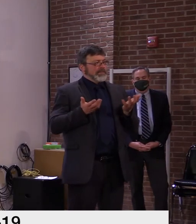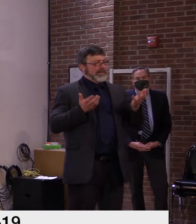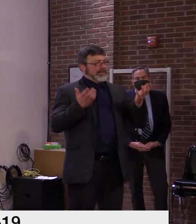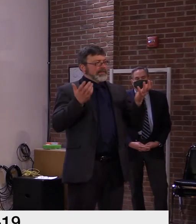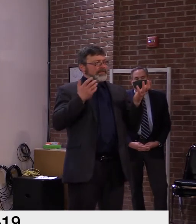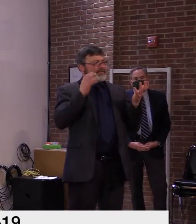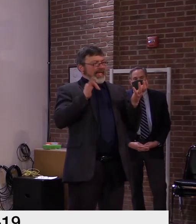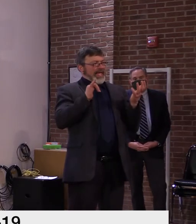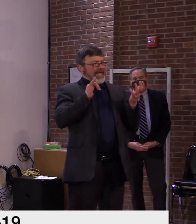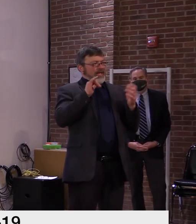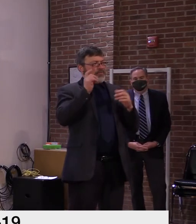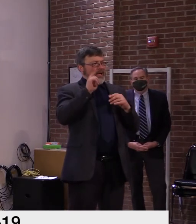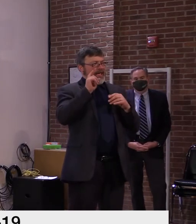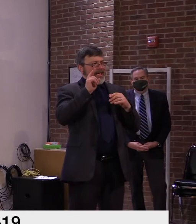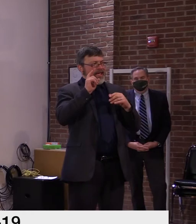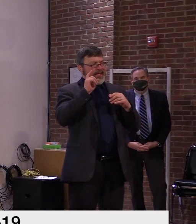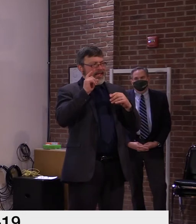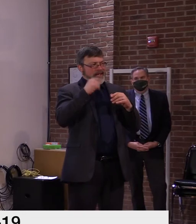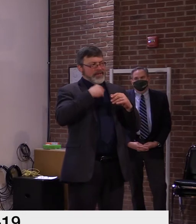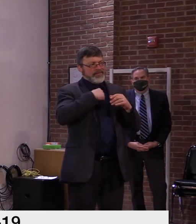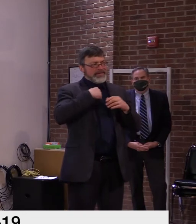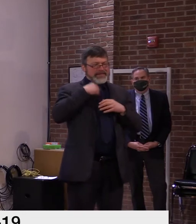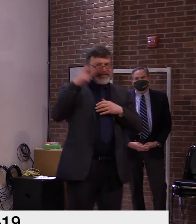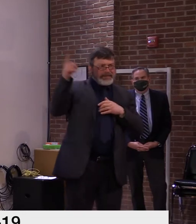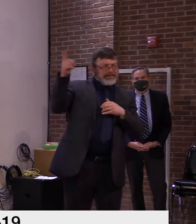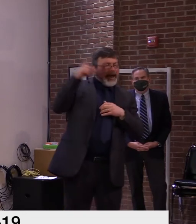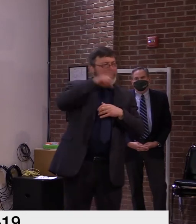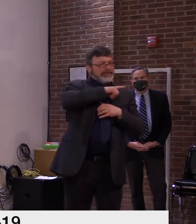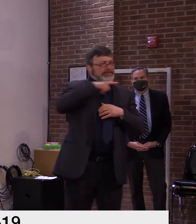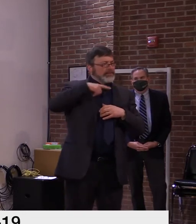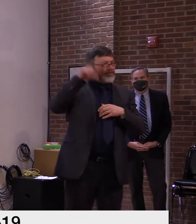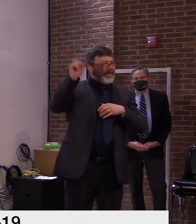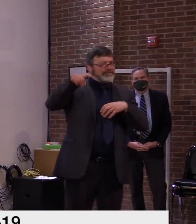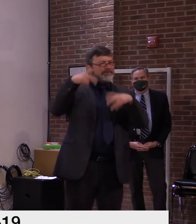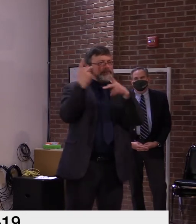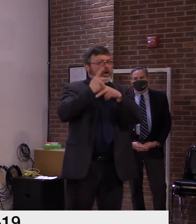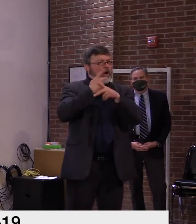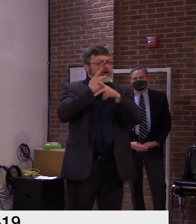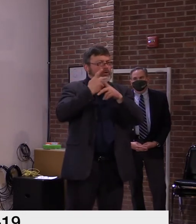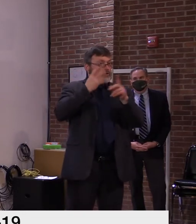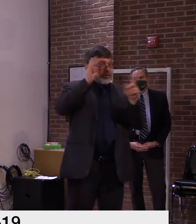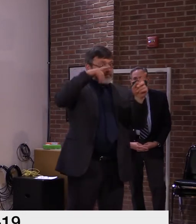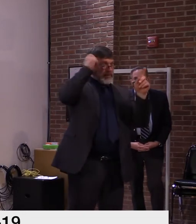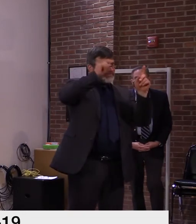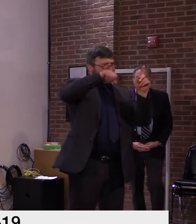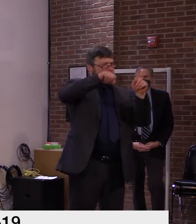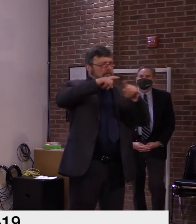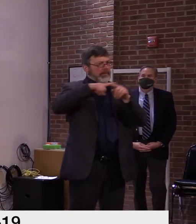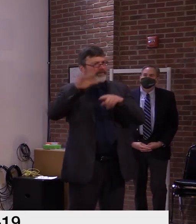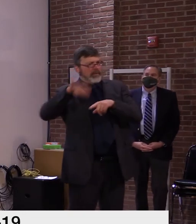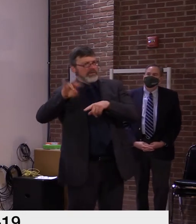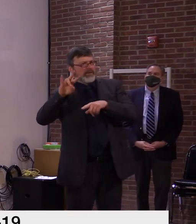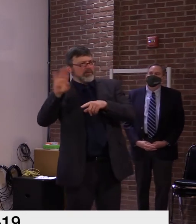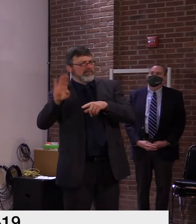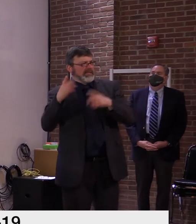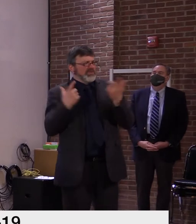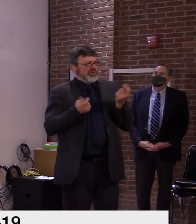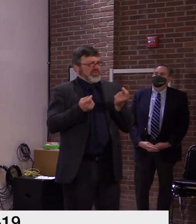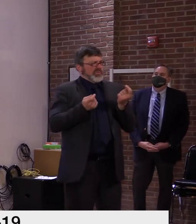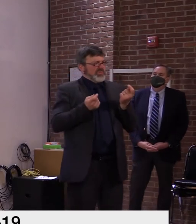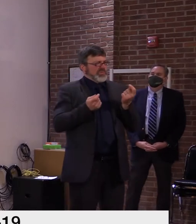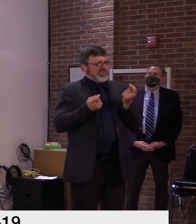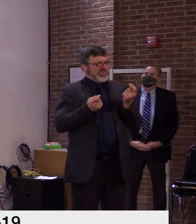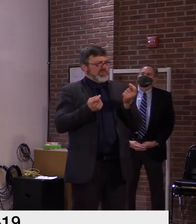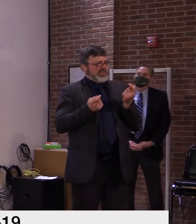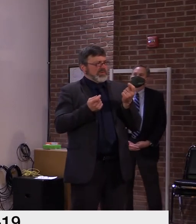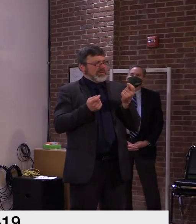to have to take the lead on. So I don't want anyone to get the wrong impression. $20 million is not going to fix the problem. And they're going to have